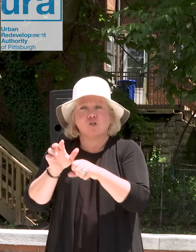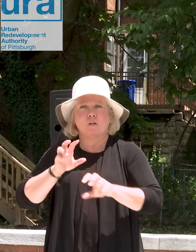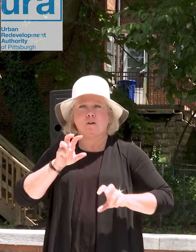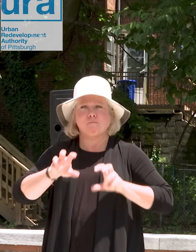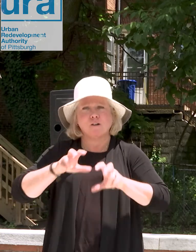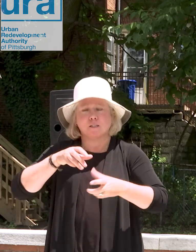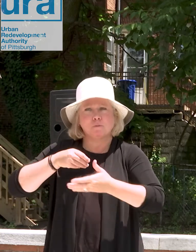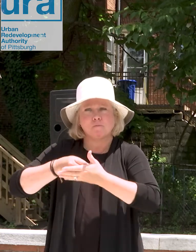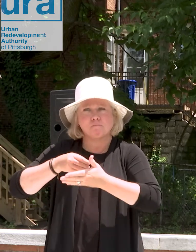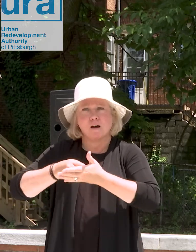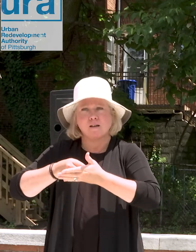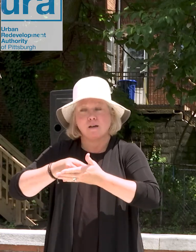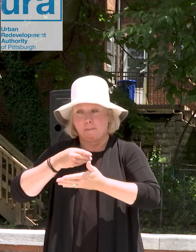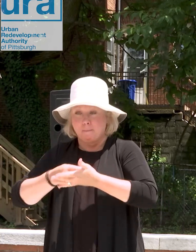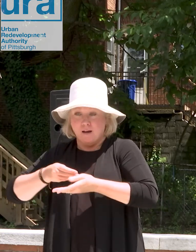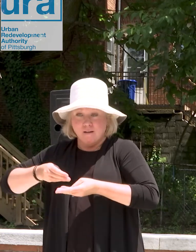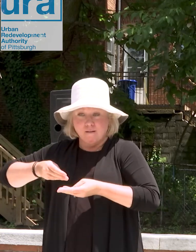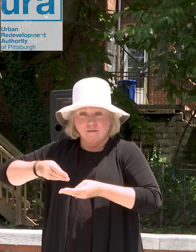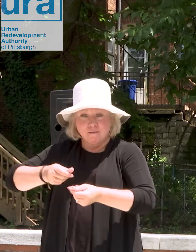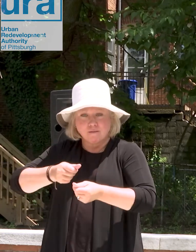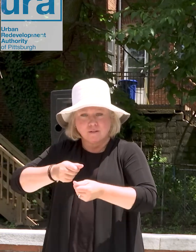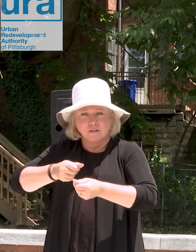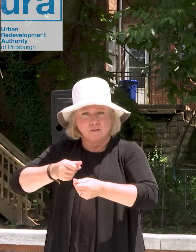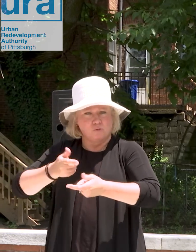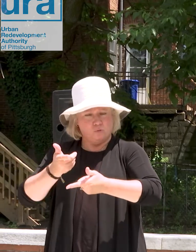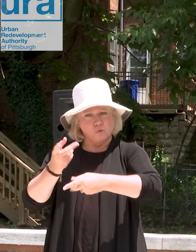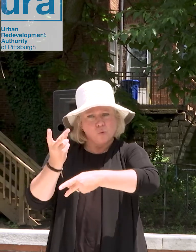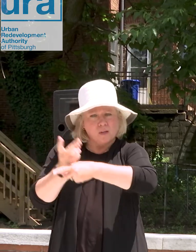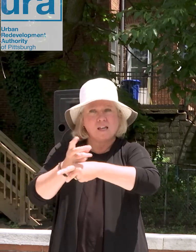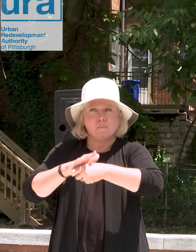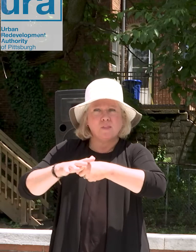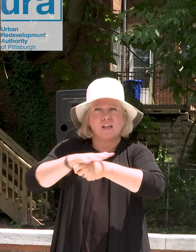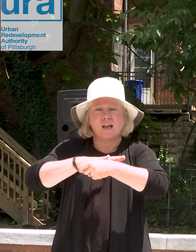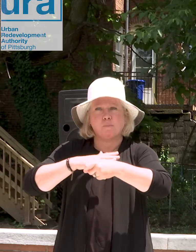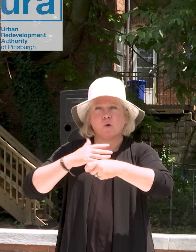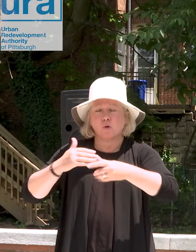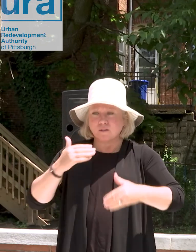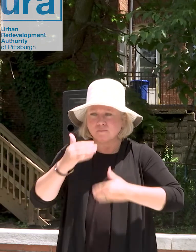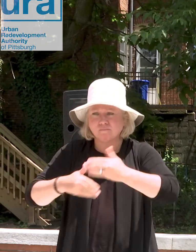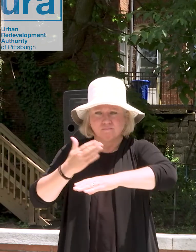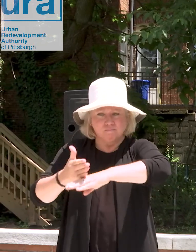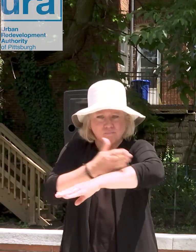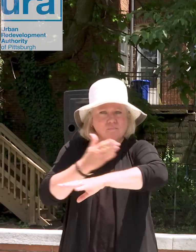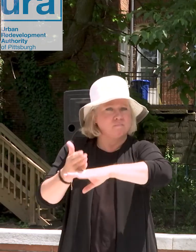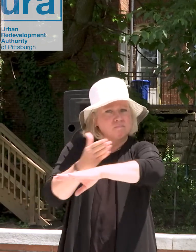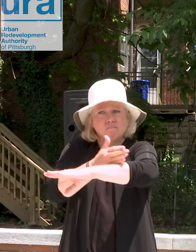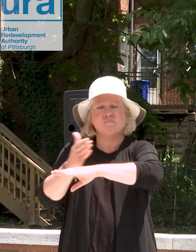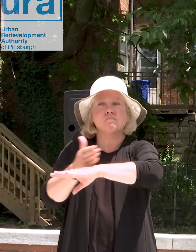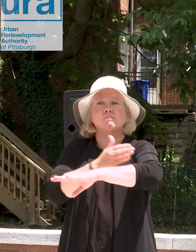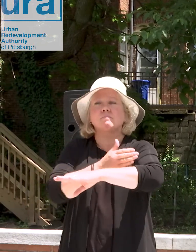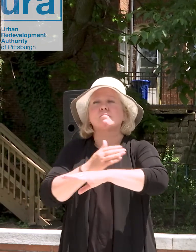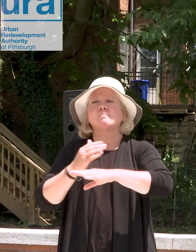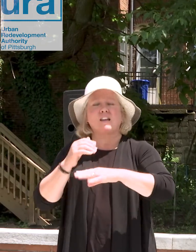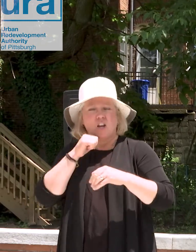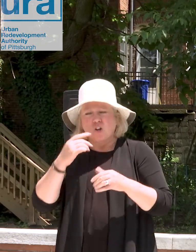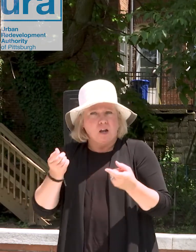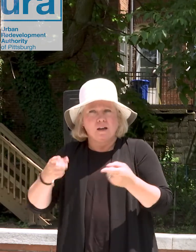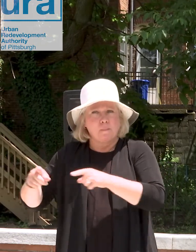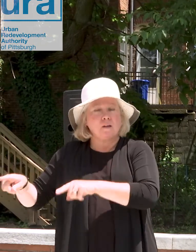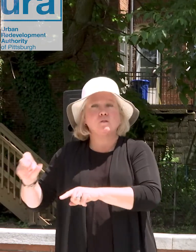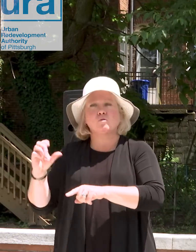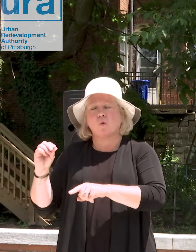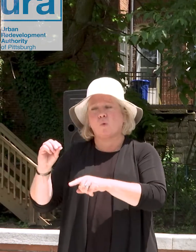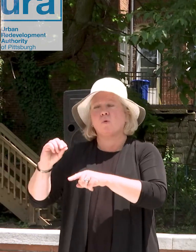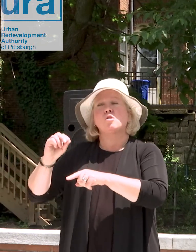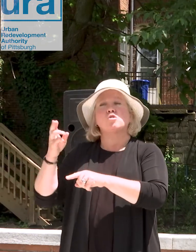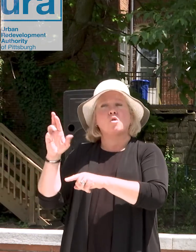not seeing the kind of investment that was necessary to keep all neighborhoods moving forward. And so the URA created the affiliate to begin